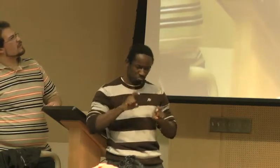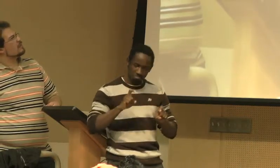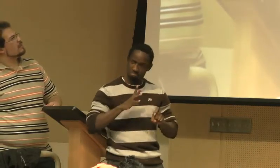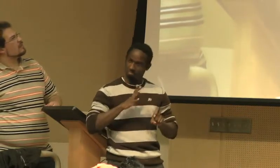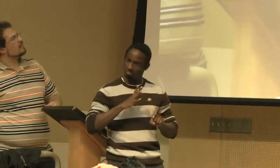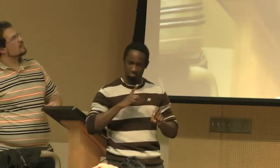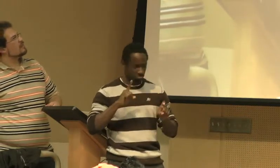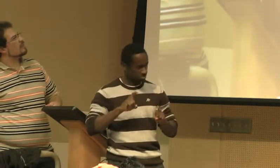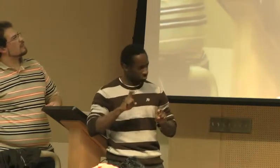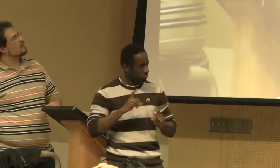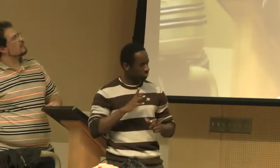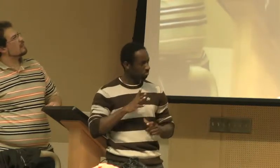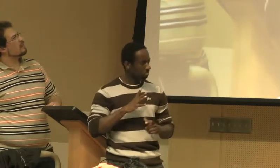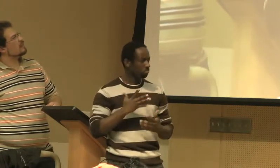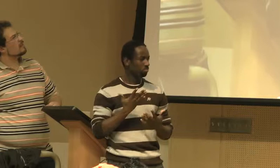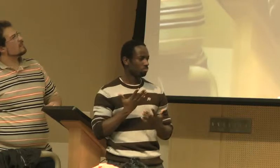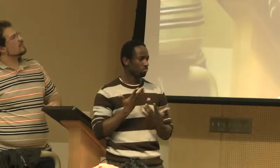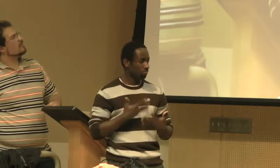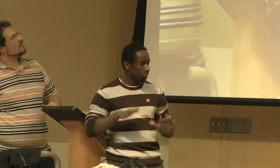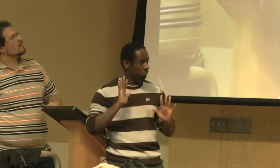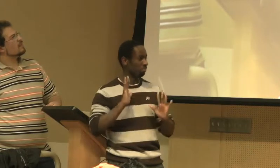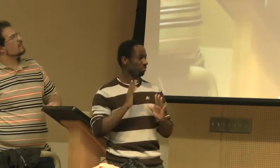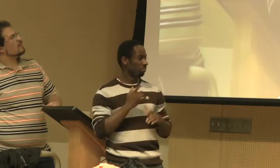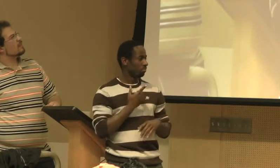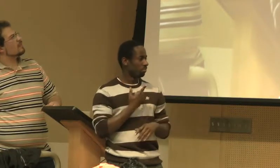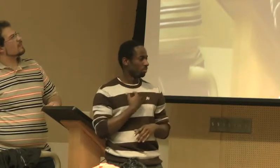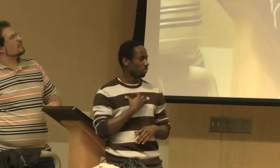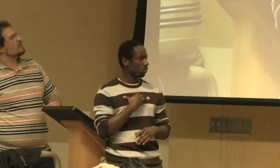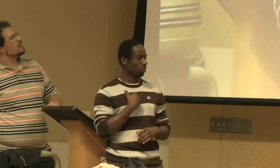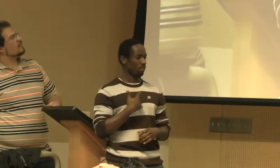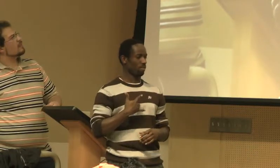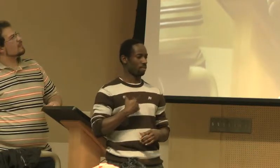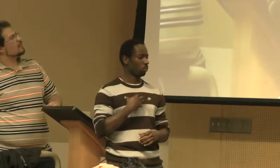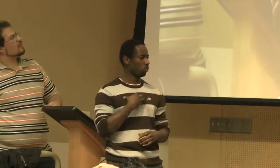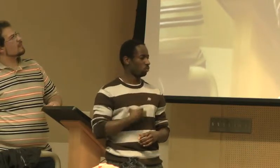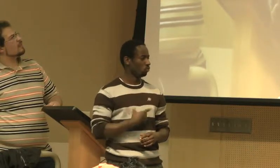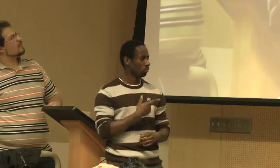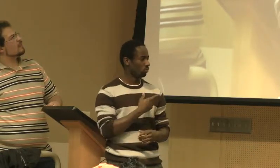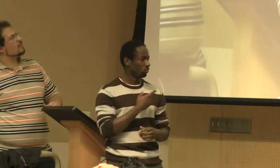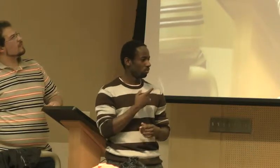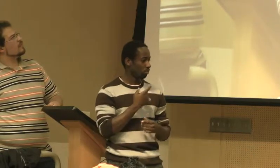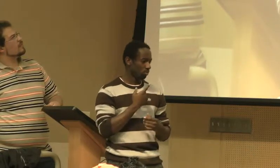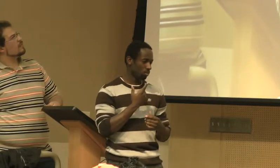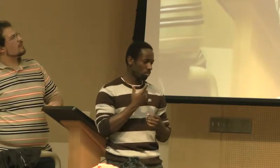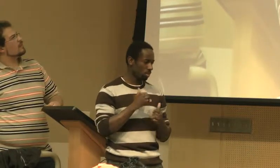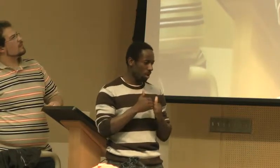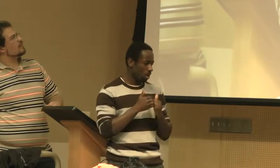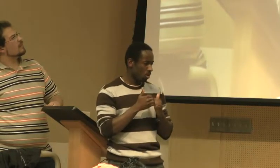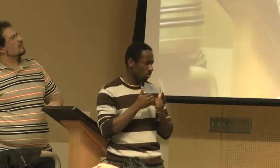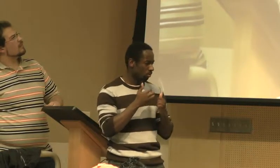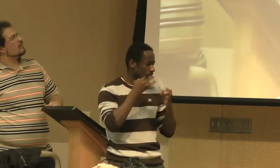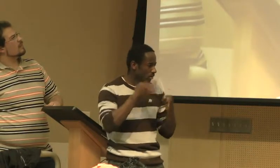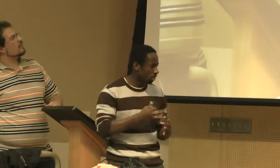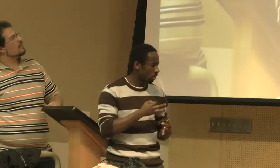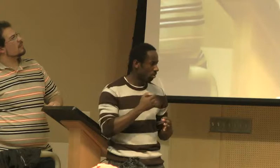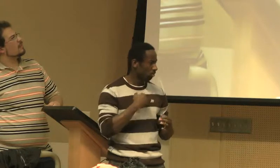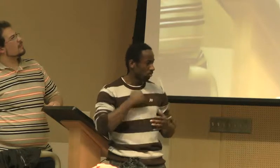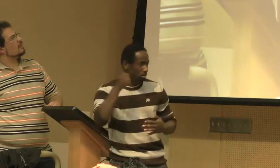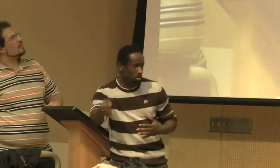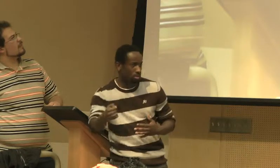I remember taking the placement exam. And once I was done, that I wish